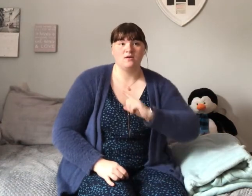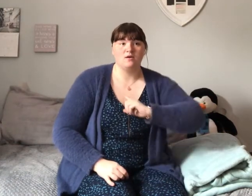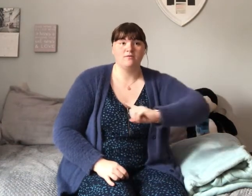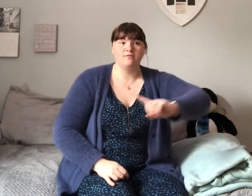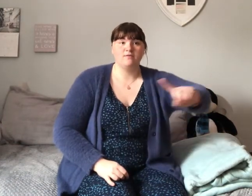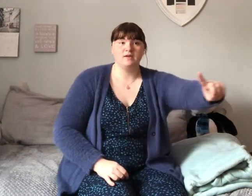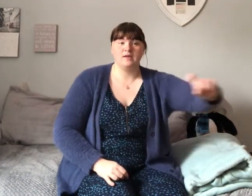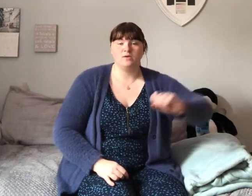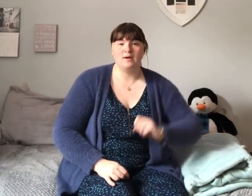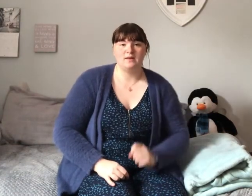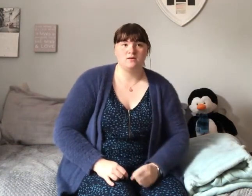off he went.